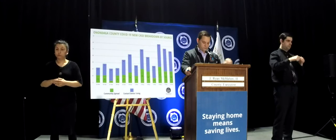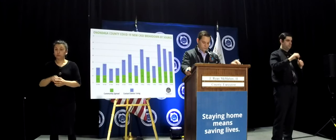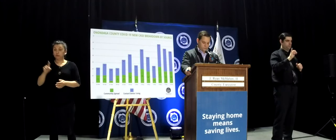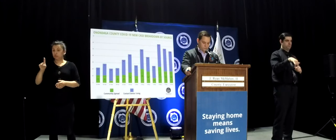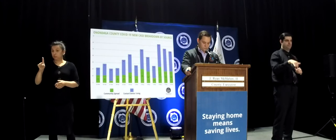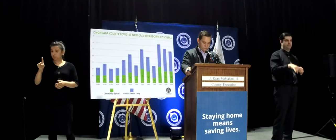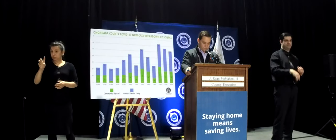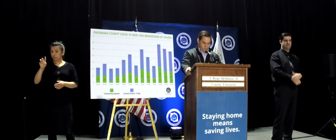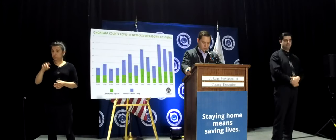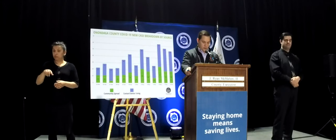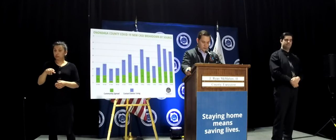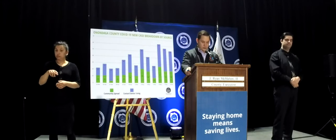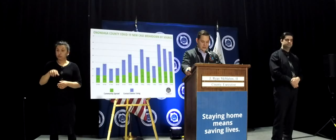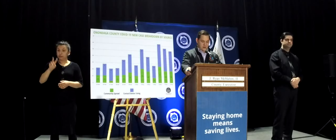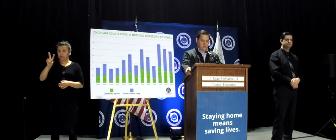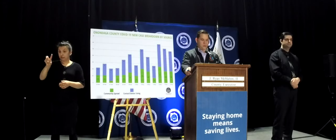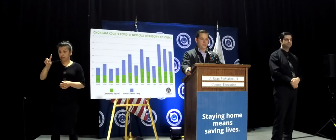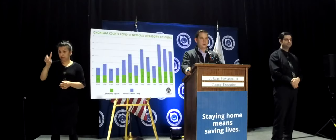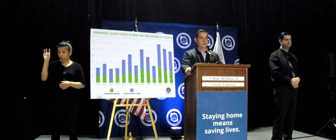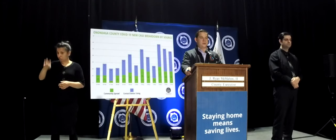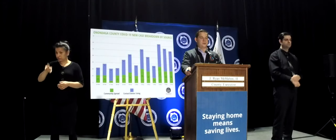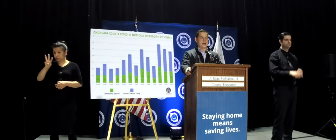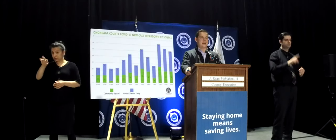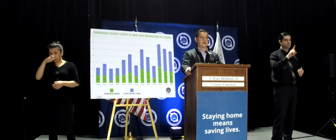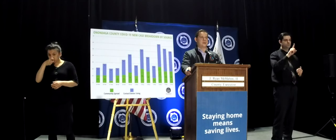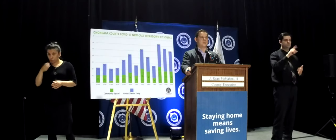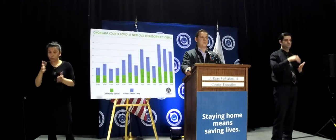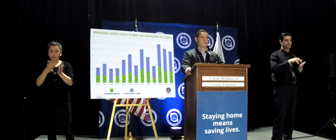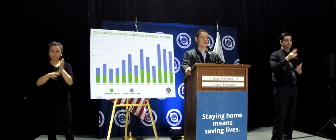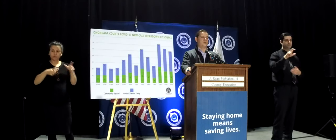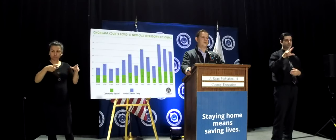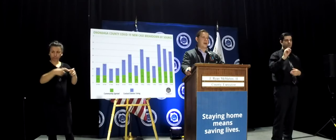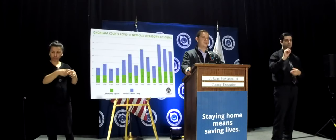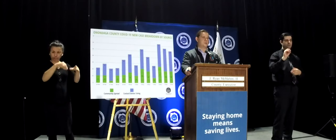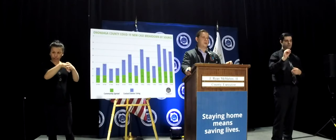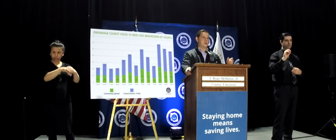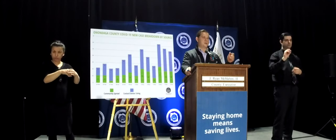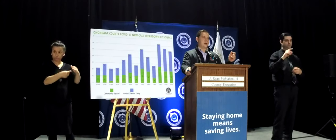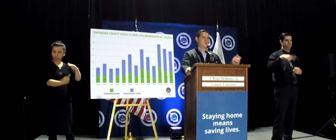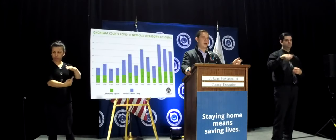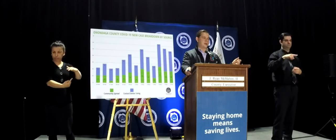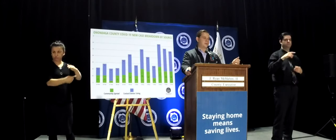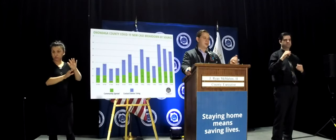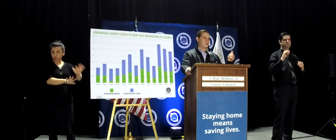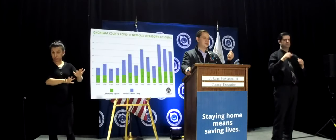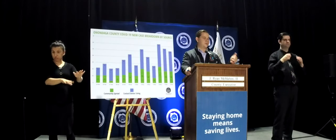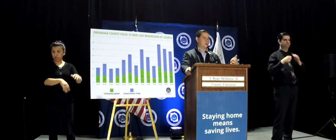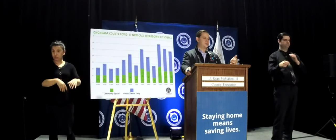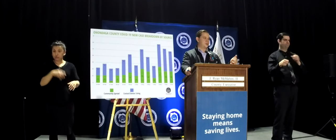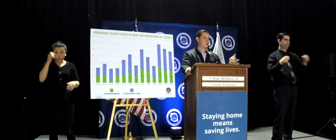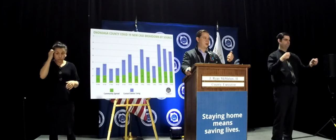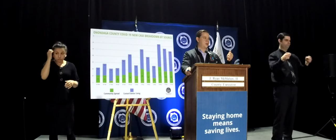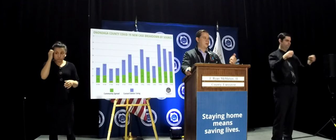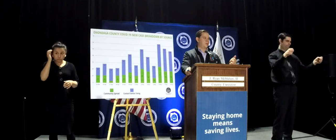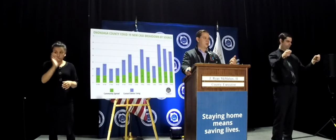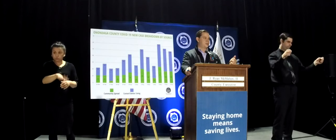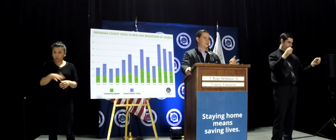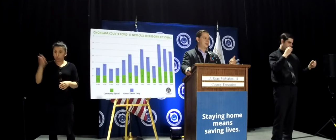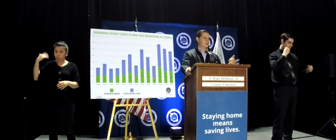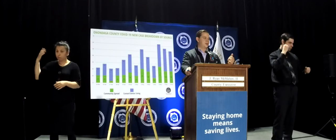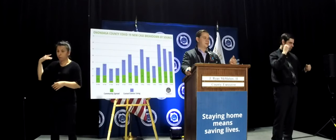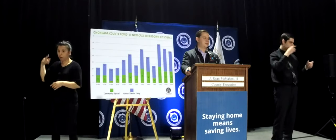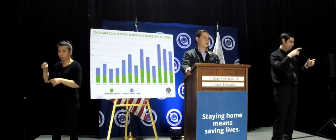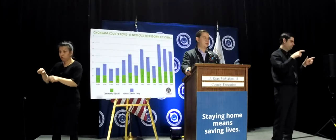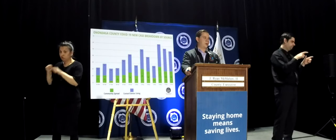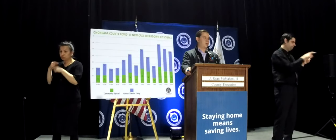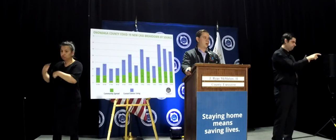isolation. That number is not going to move as fast because out of our active cases, if you're a senior, 14